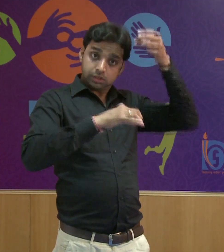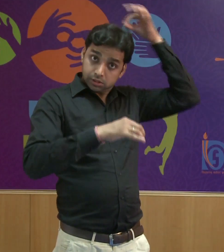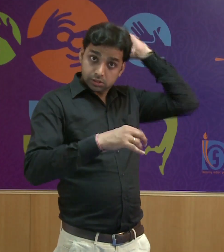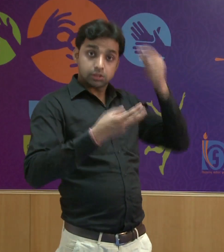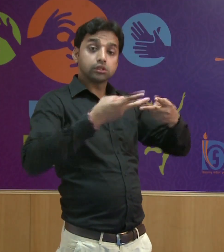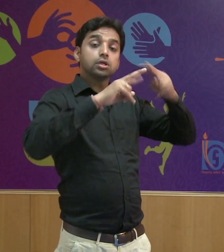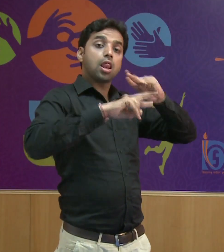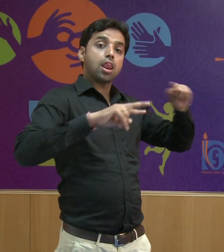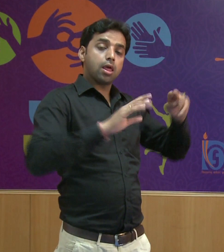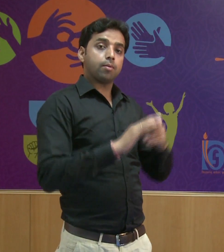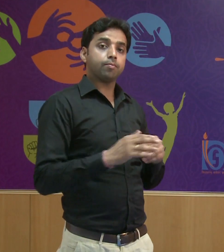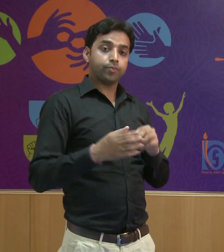Brahmins